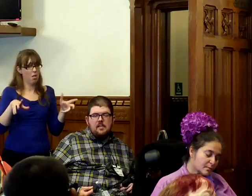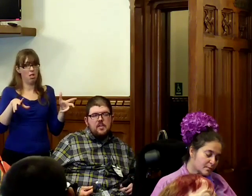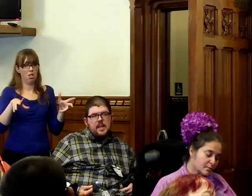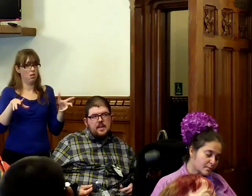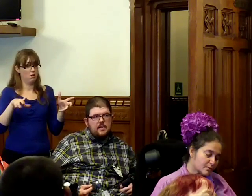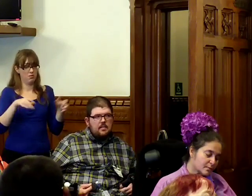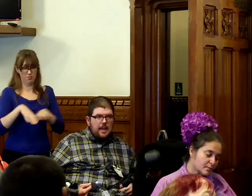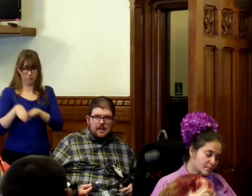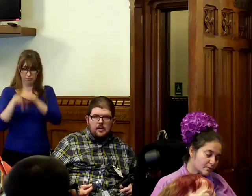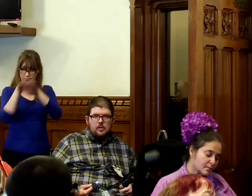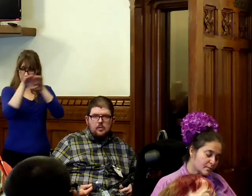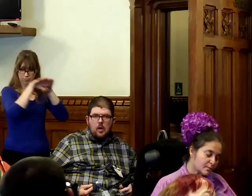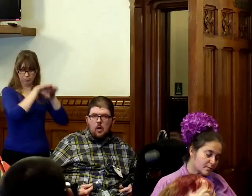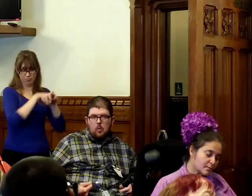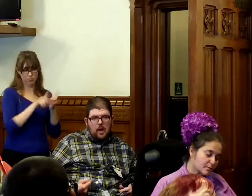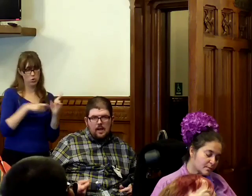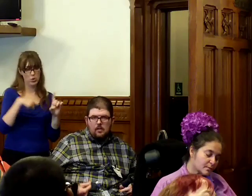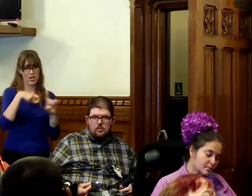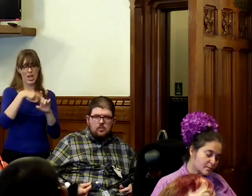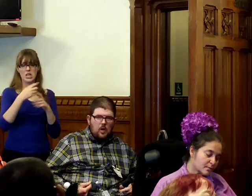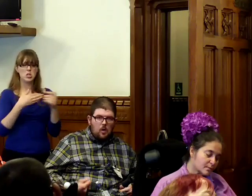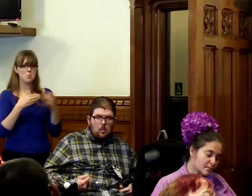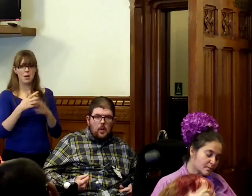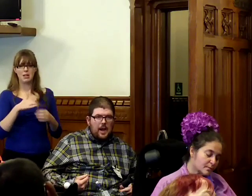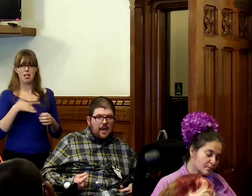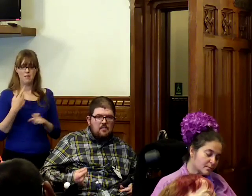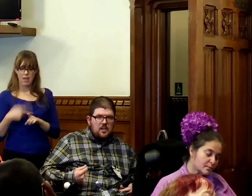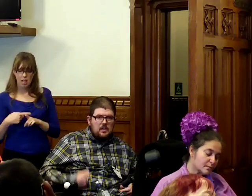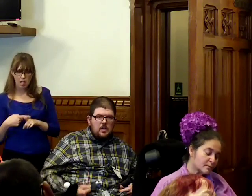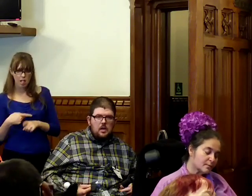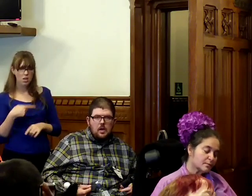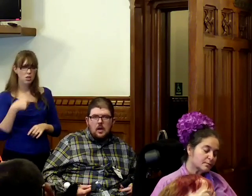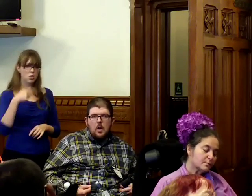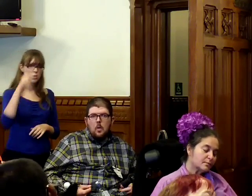whether they live in England or Wales or